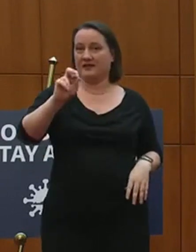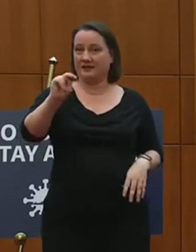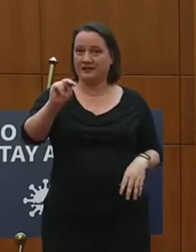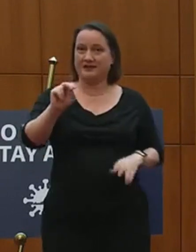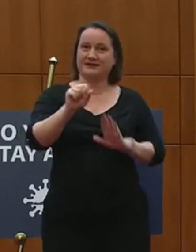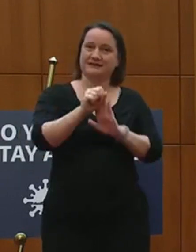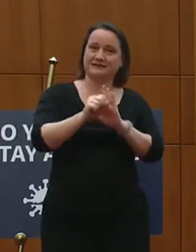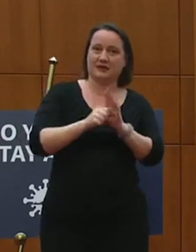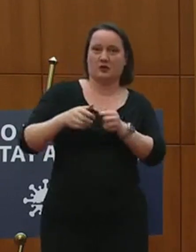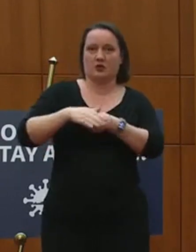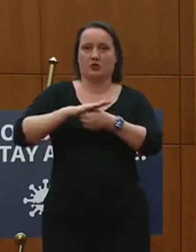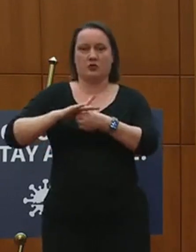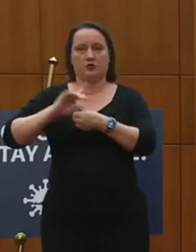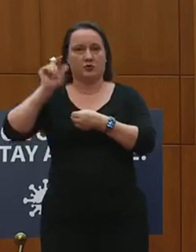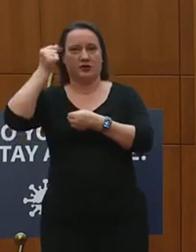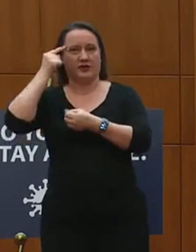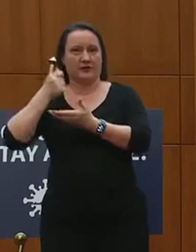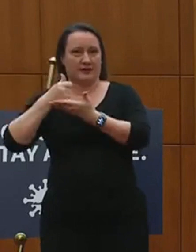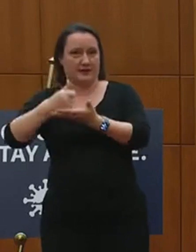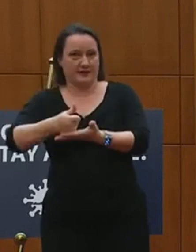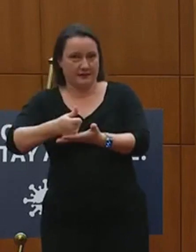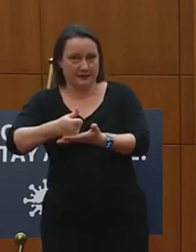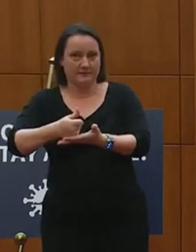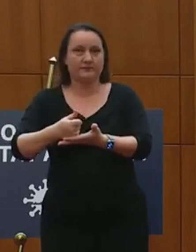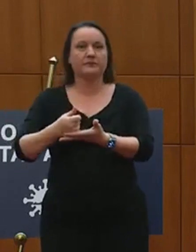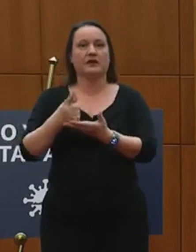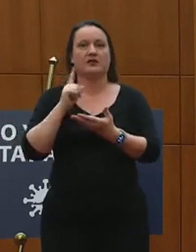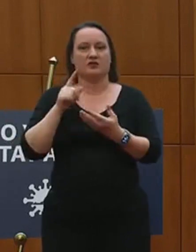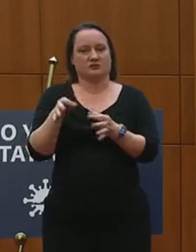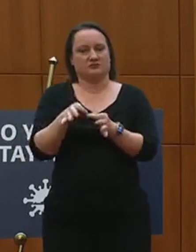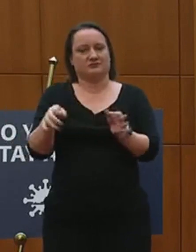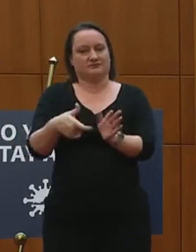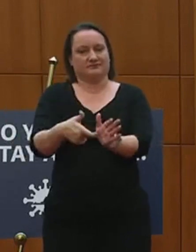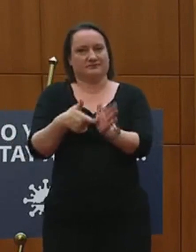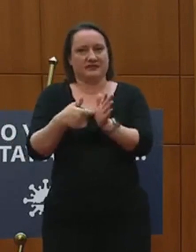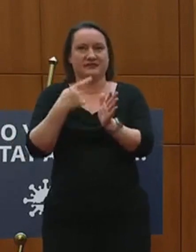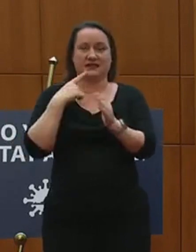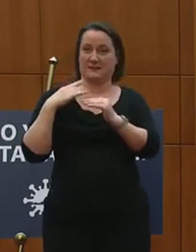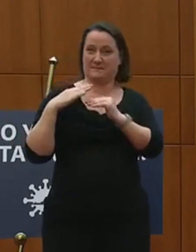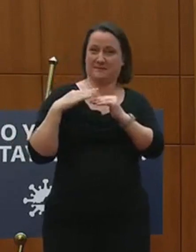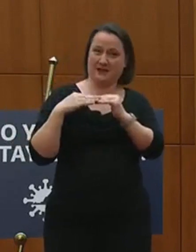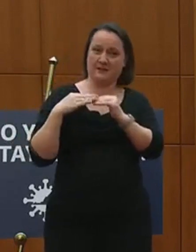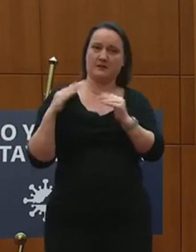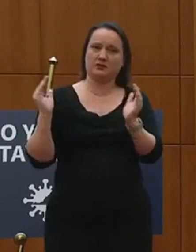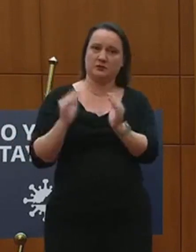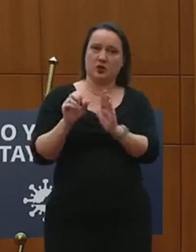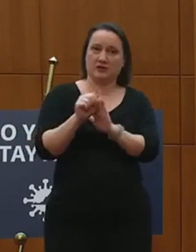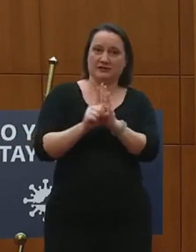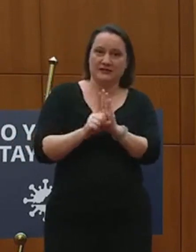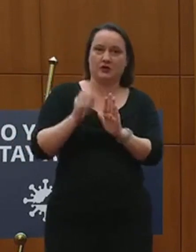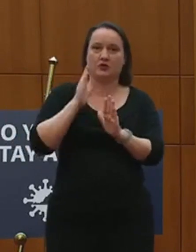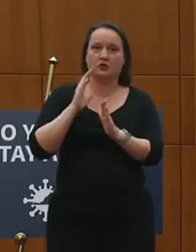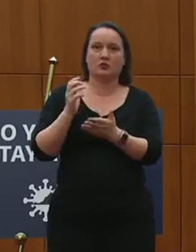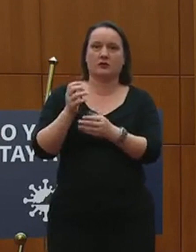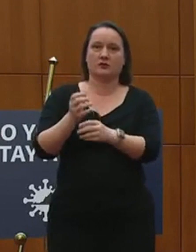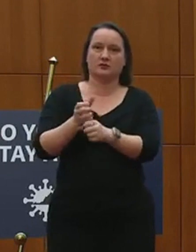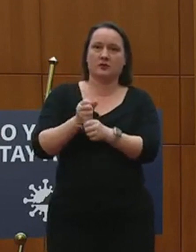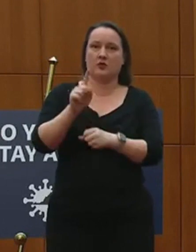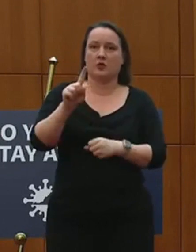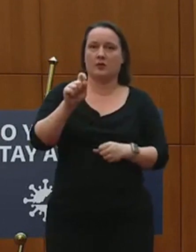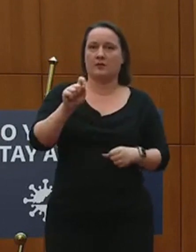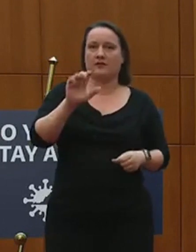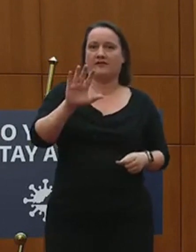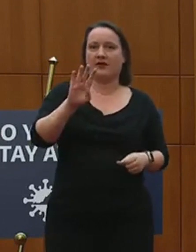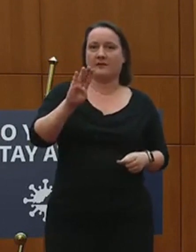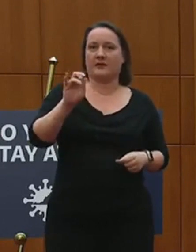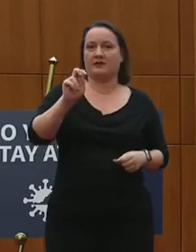state and local government aid, and there's a provision in there that says at a minimum, even a small state would receive $1.5 billion,